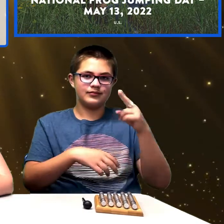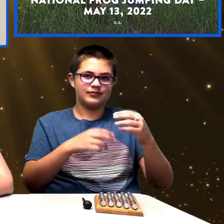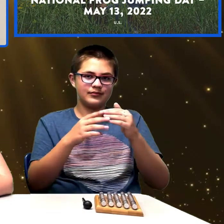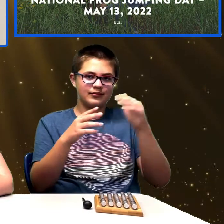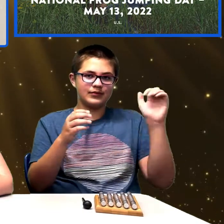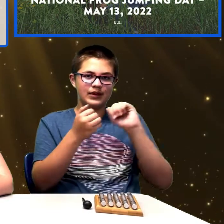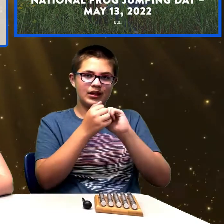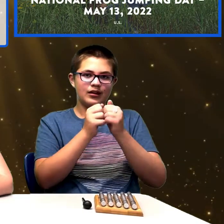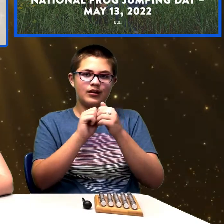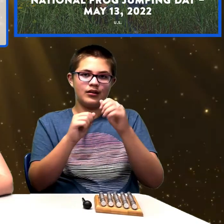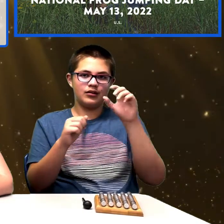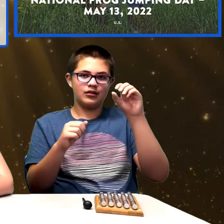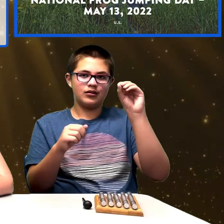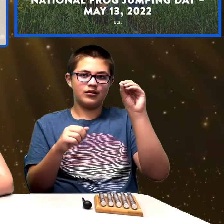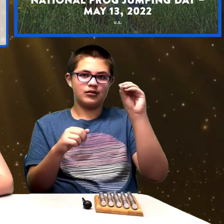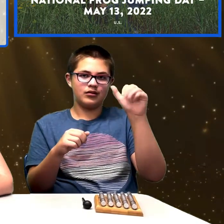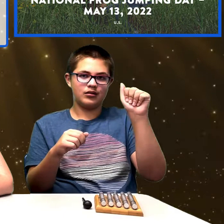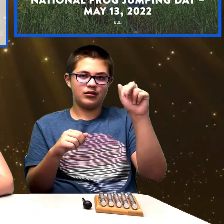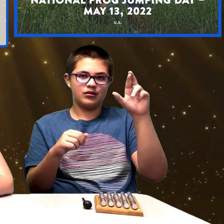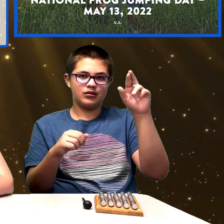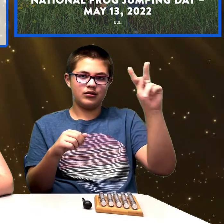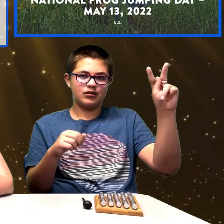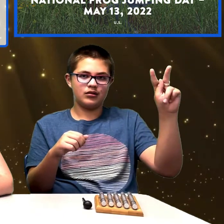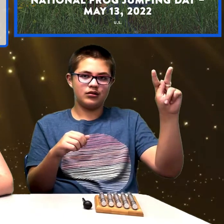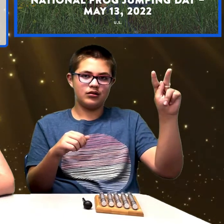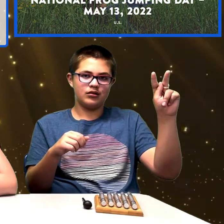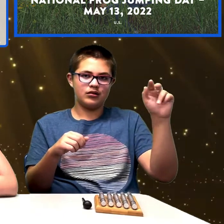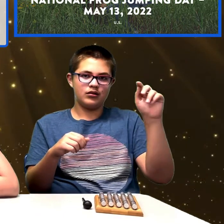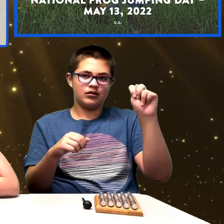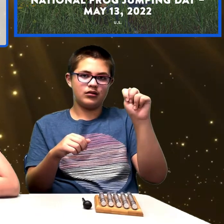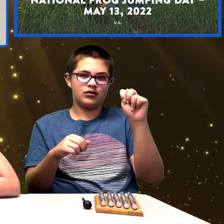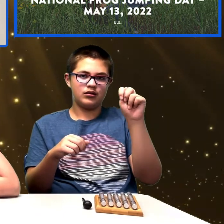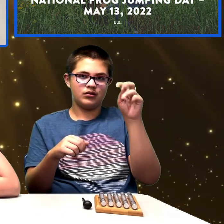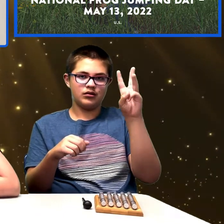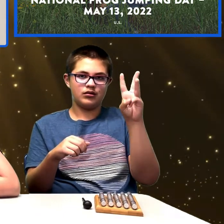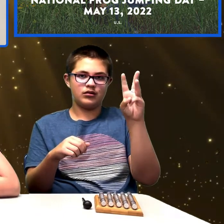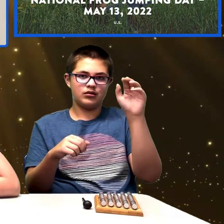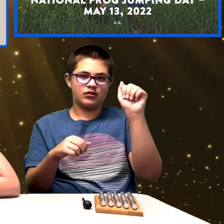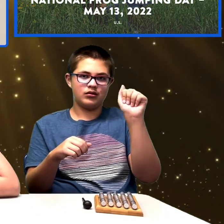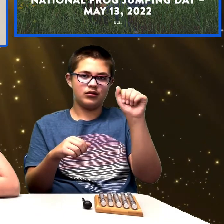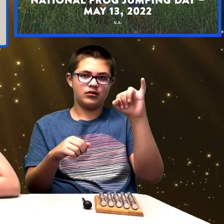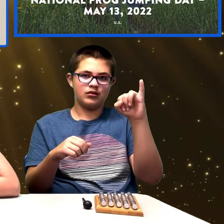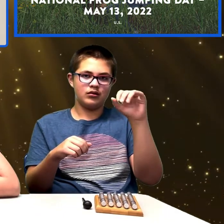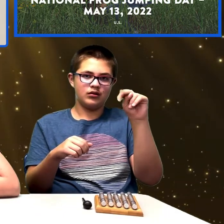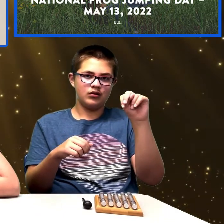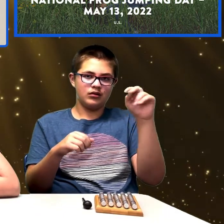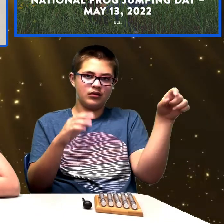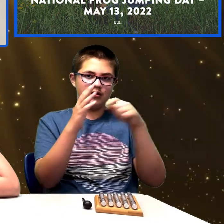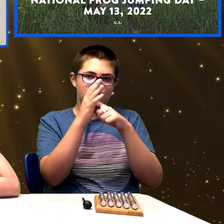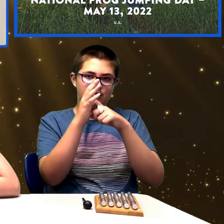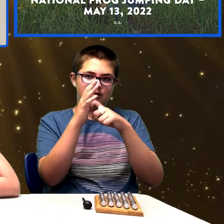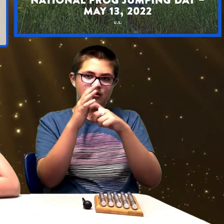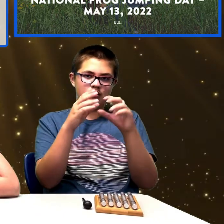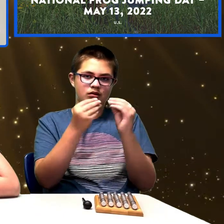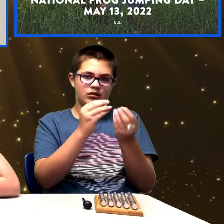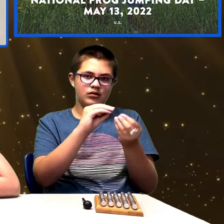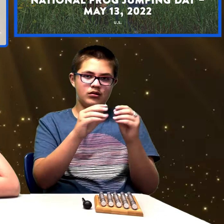from Mark Twain's first published short story about